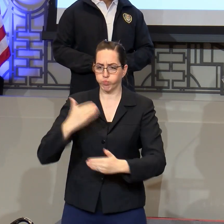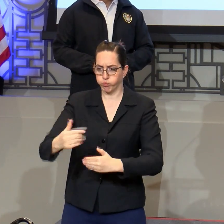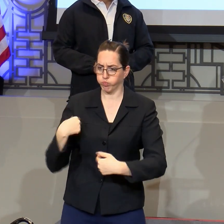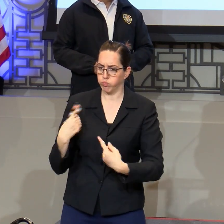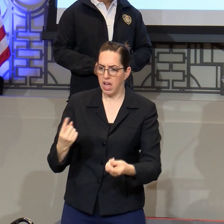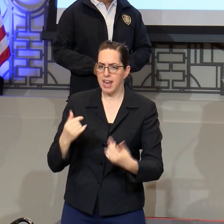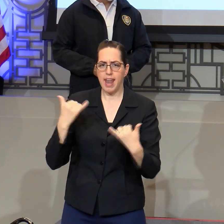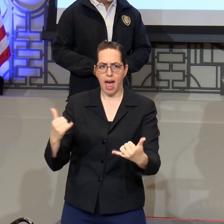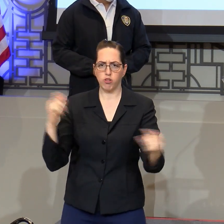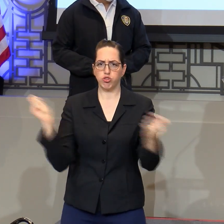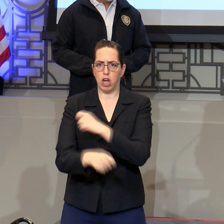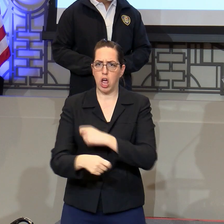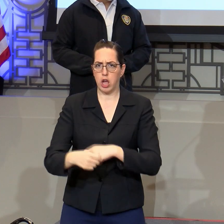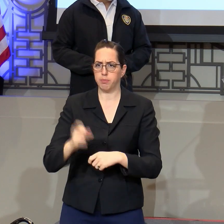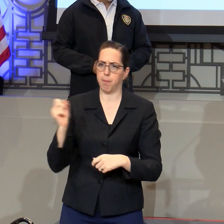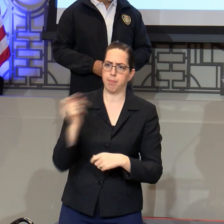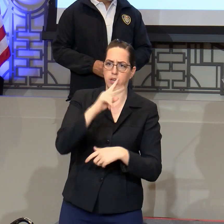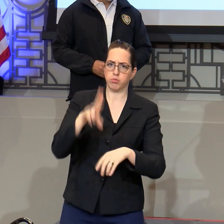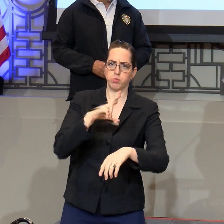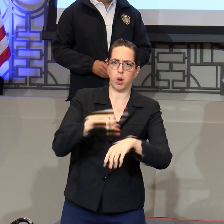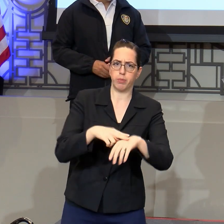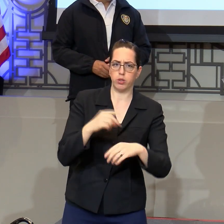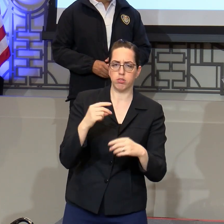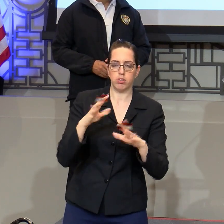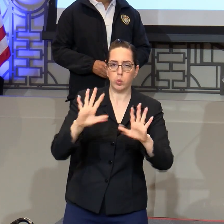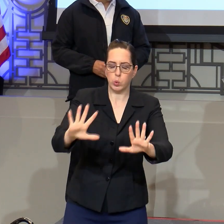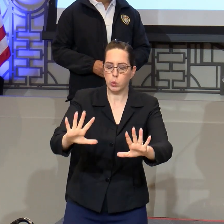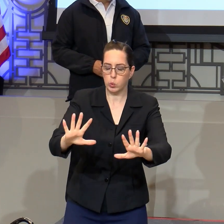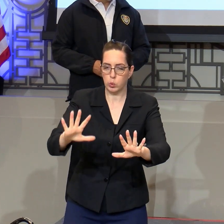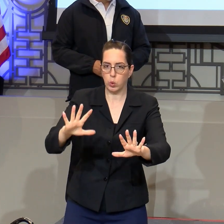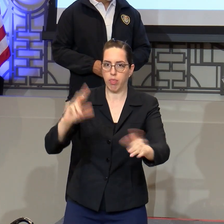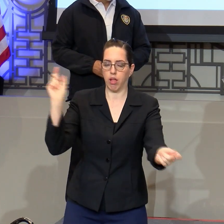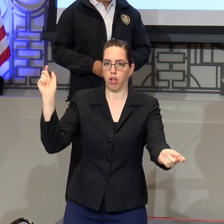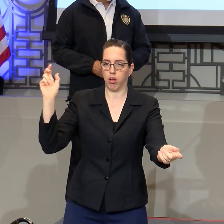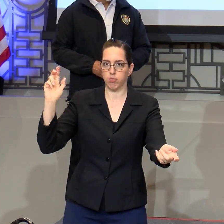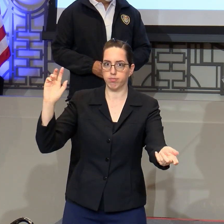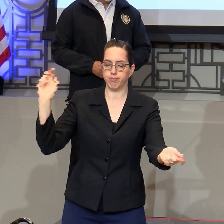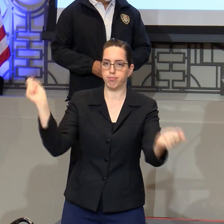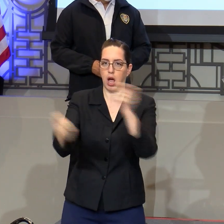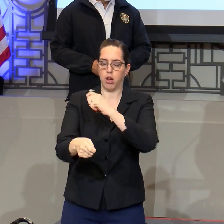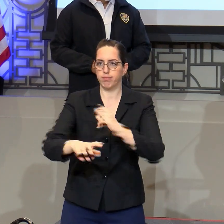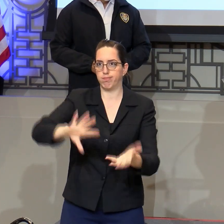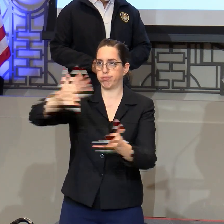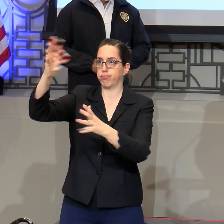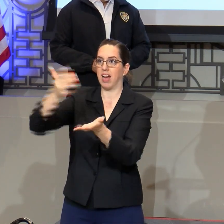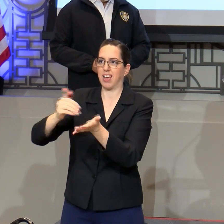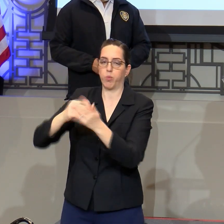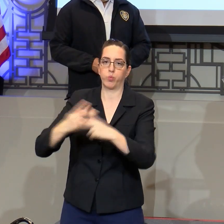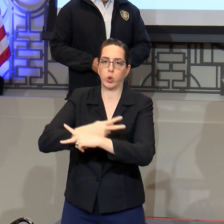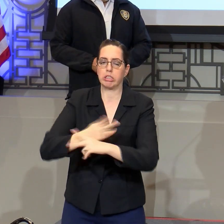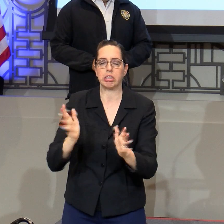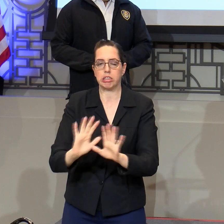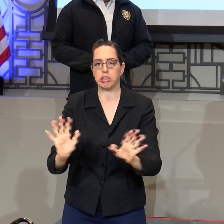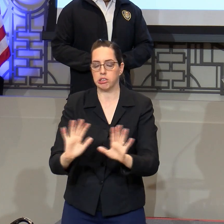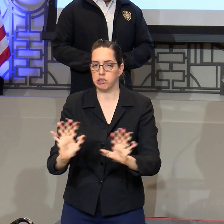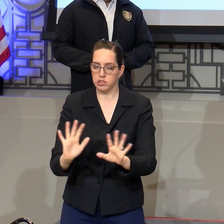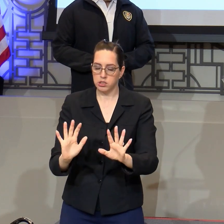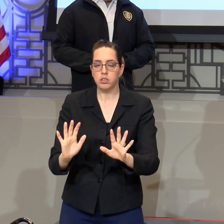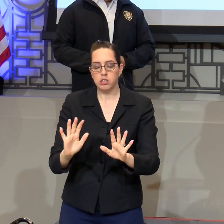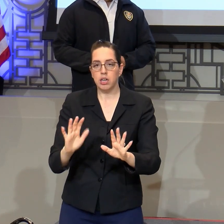too quickly, and then we end up seeing things starting to spike. I'm also very, very